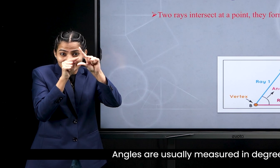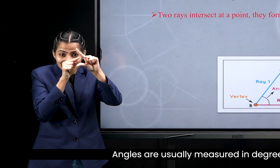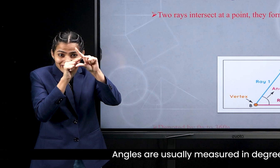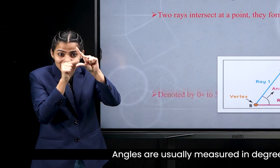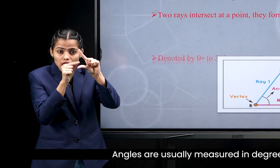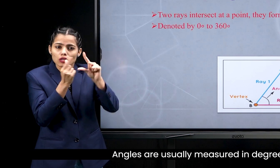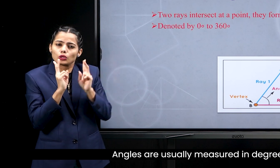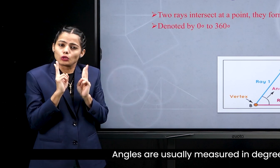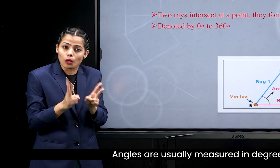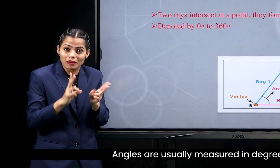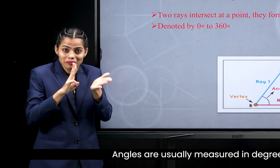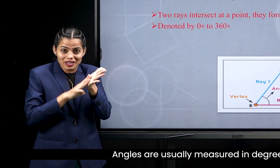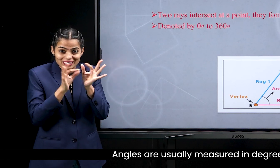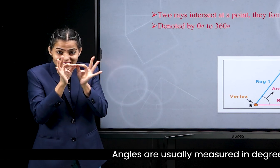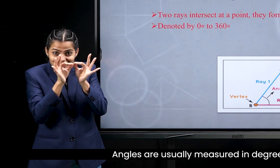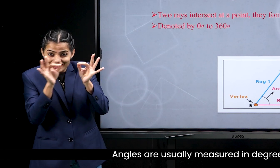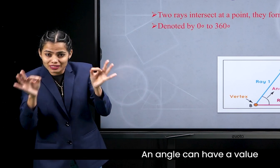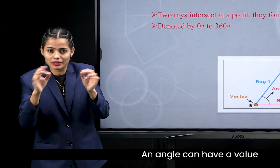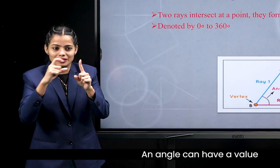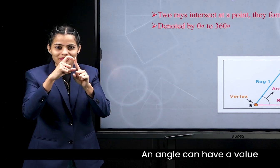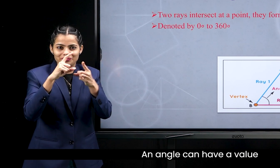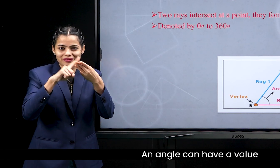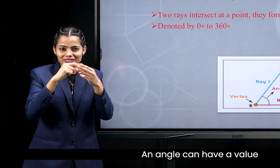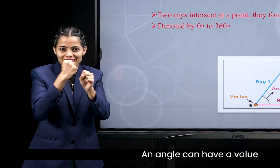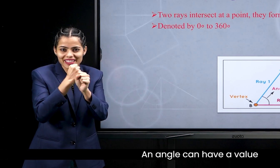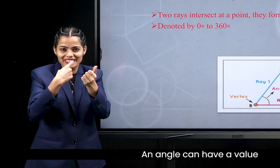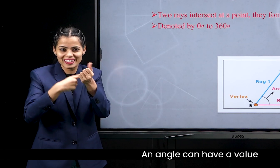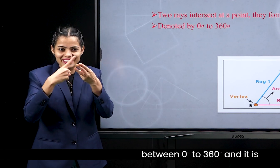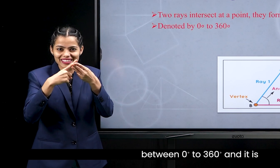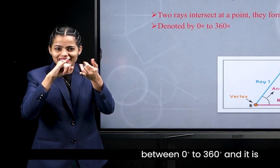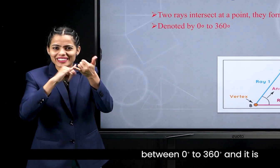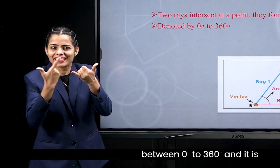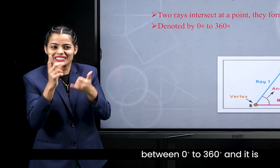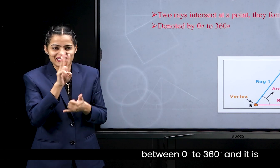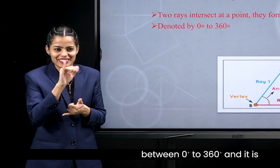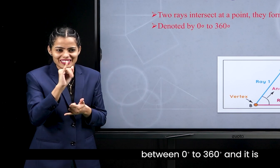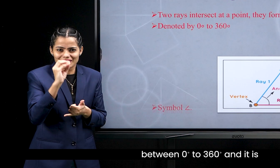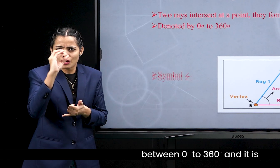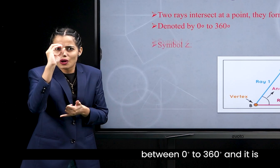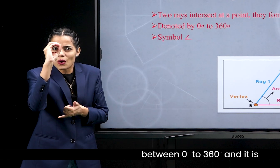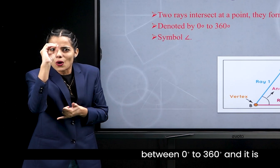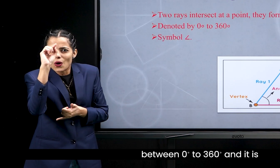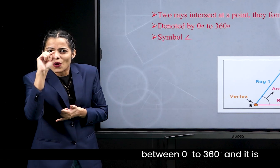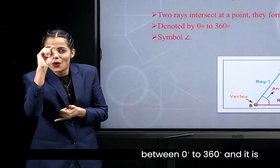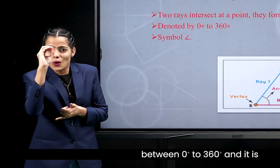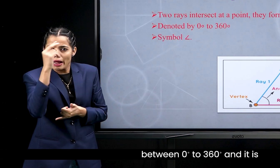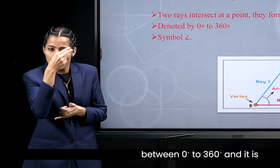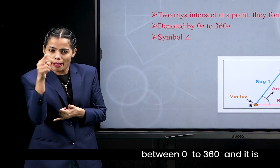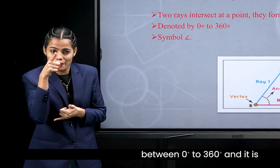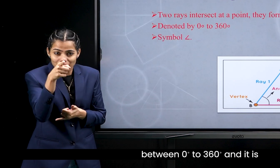Angles are usually measured in degrees. An angle can have a value between 0 degree to 360 degree and